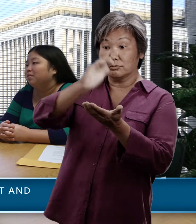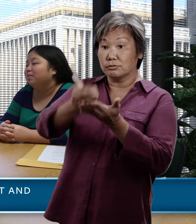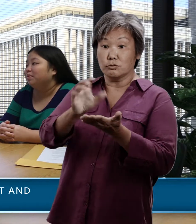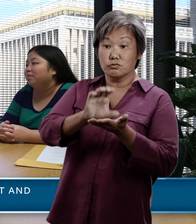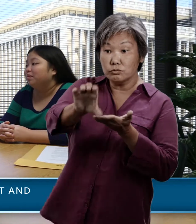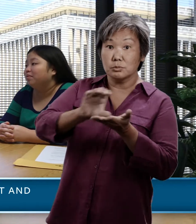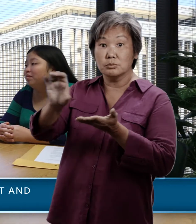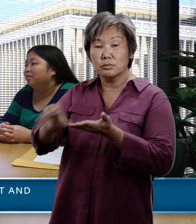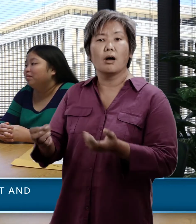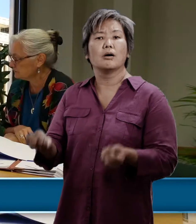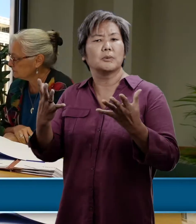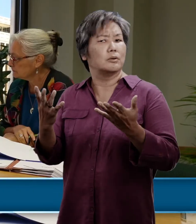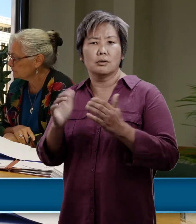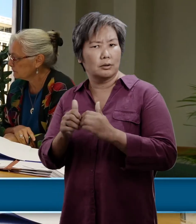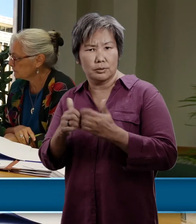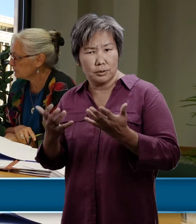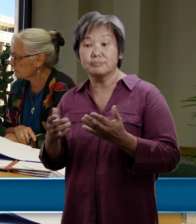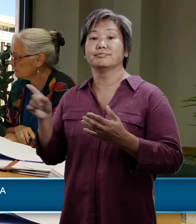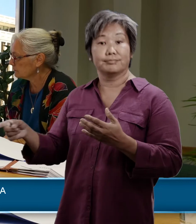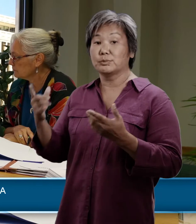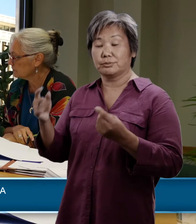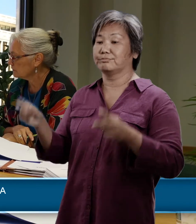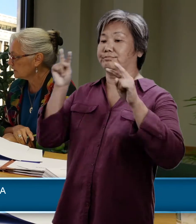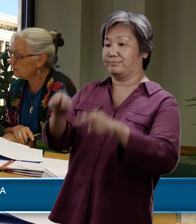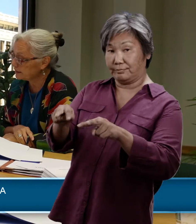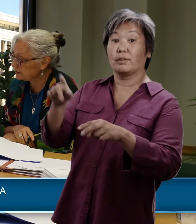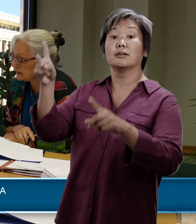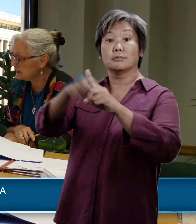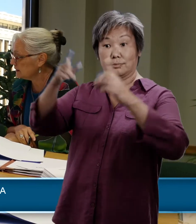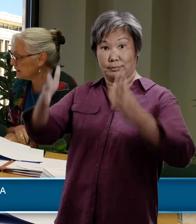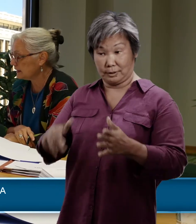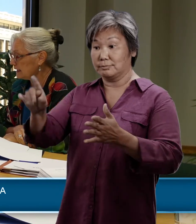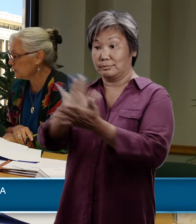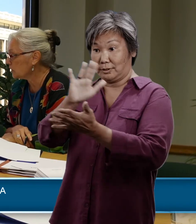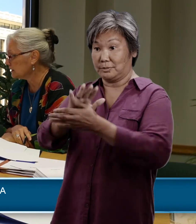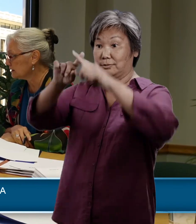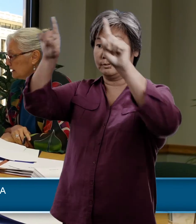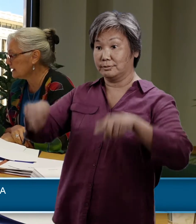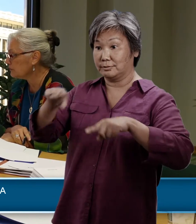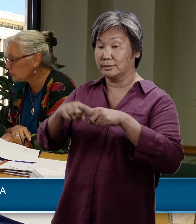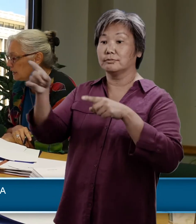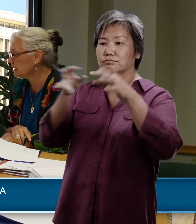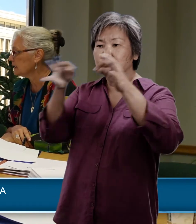reports, the panel will recommend a payment level following the guidelines set by the board.